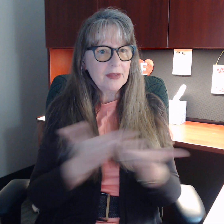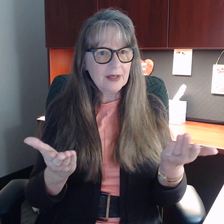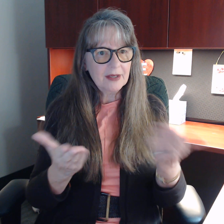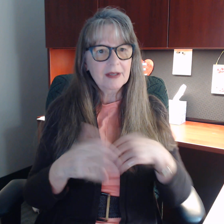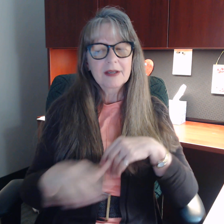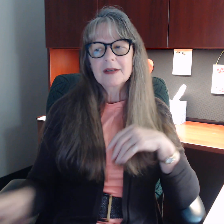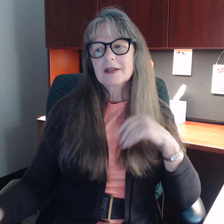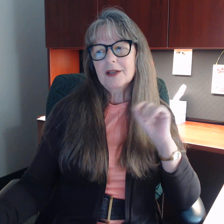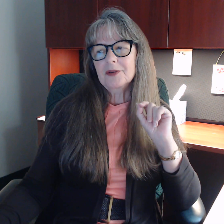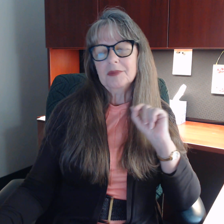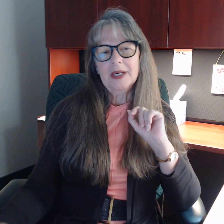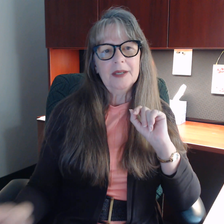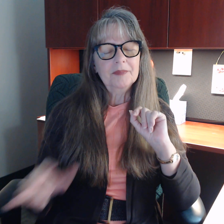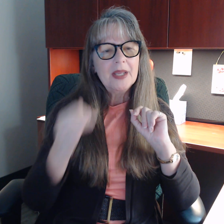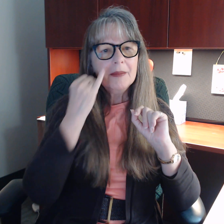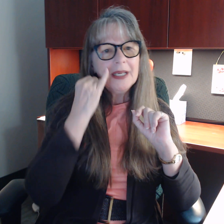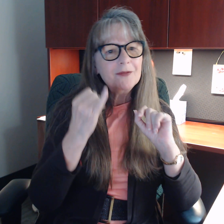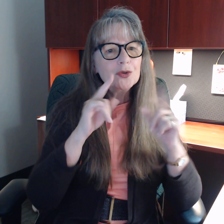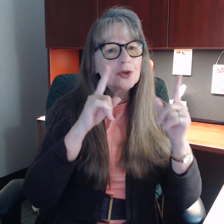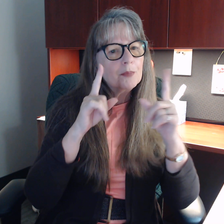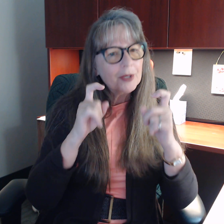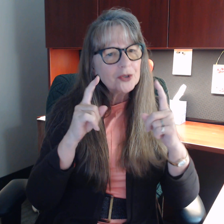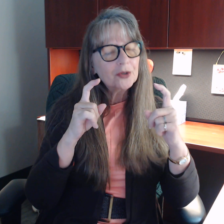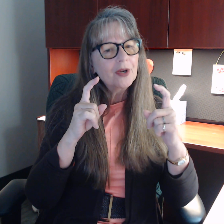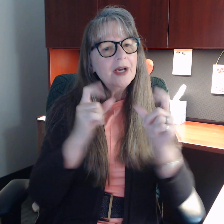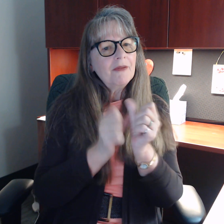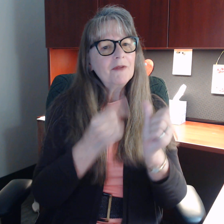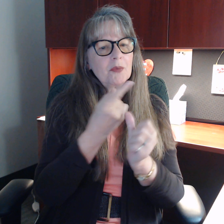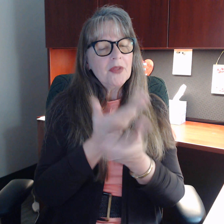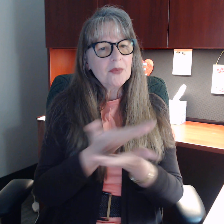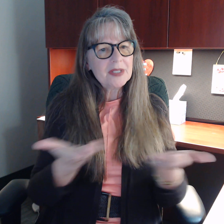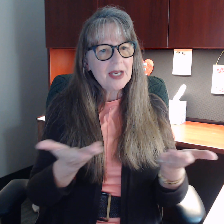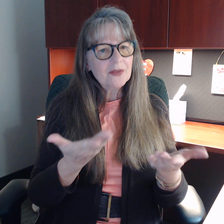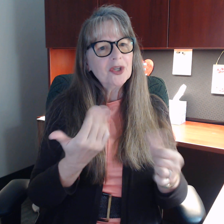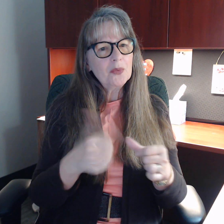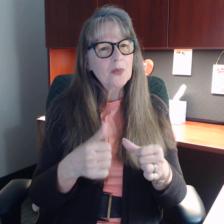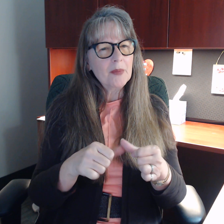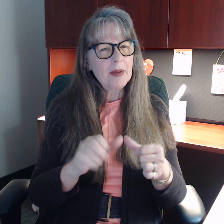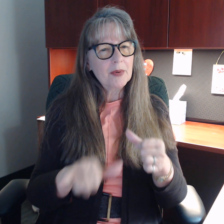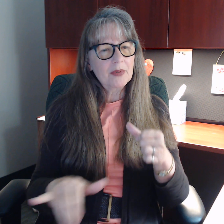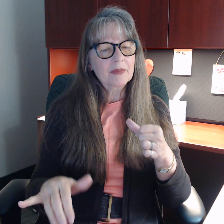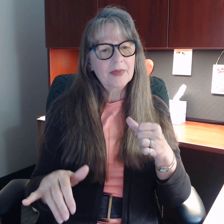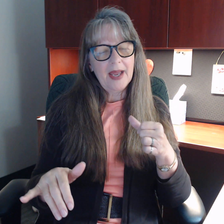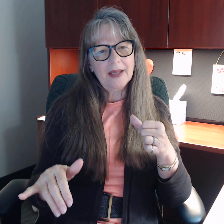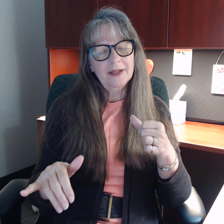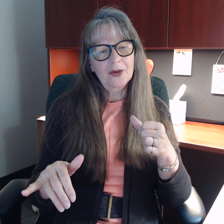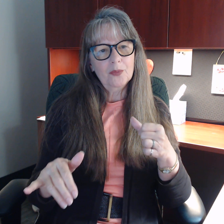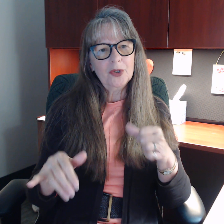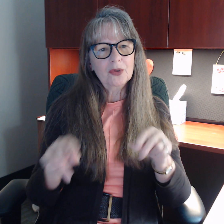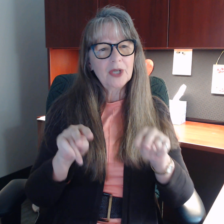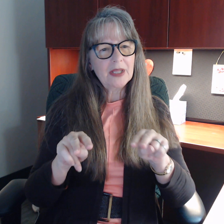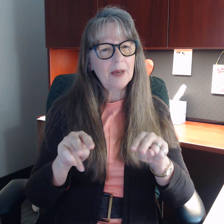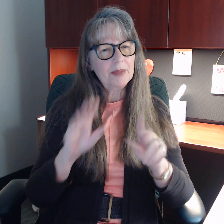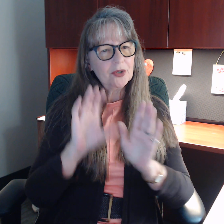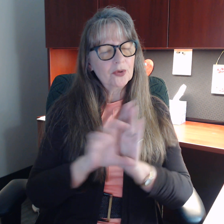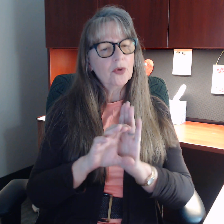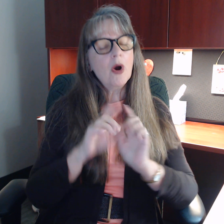everything. So, if you took a picture of everyone that was there, then you would remember that, when you look at that picture, you go, oh